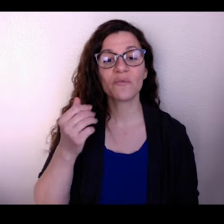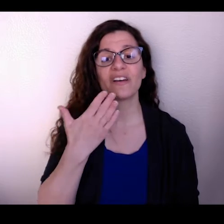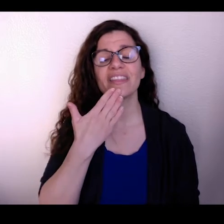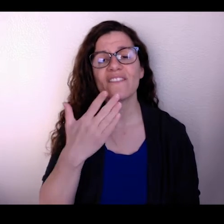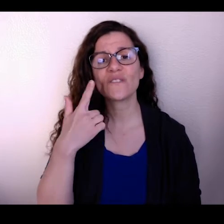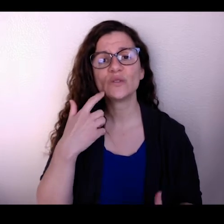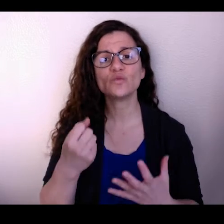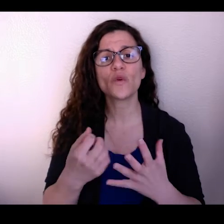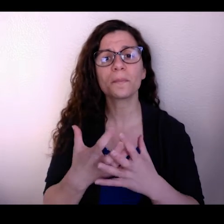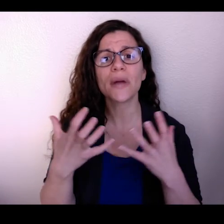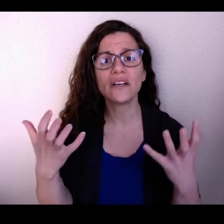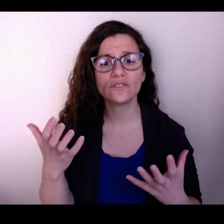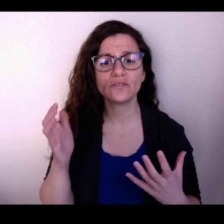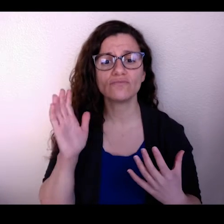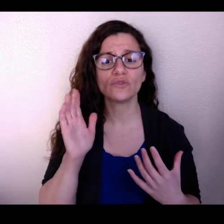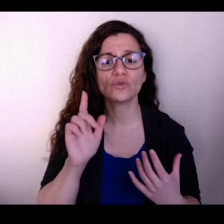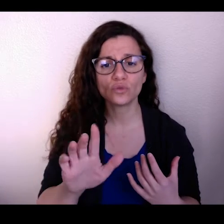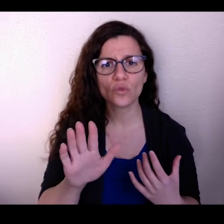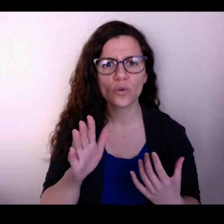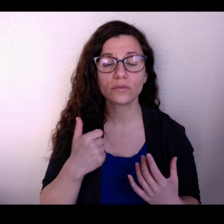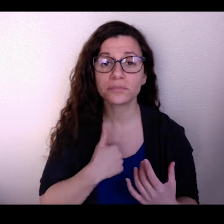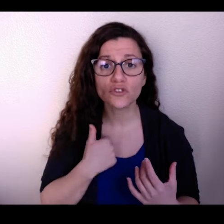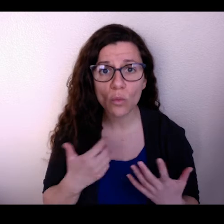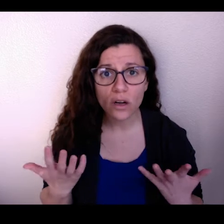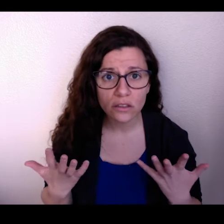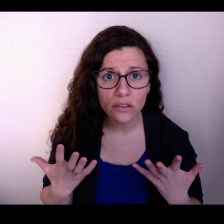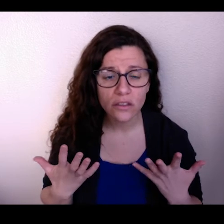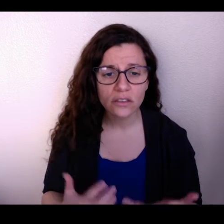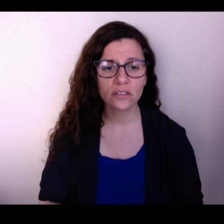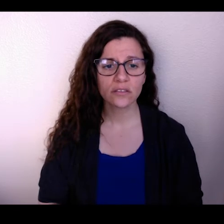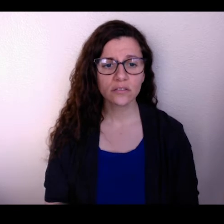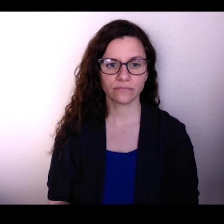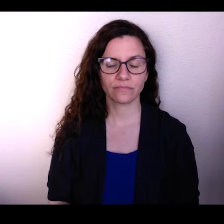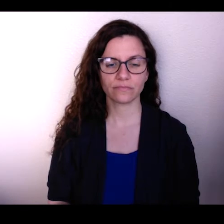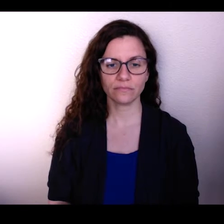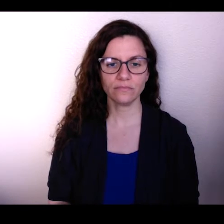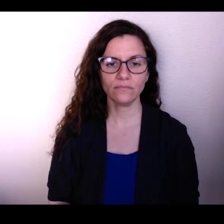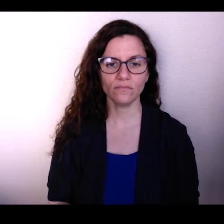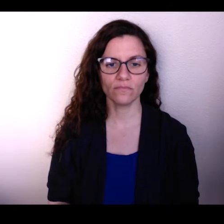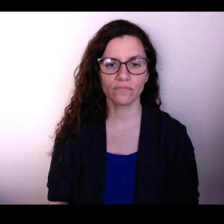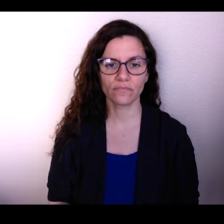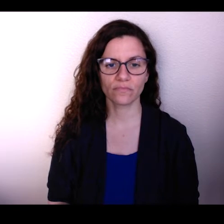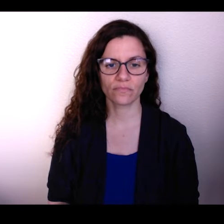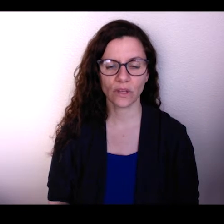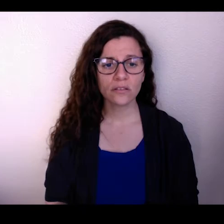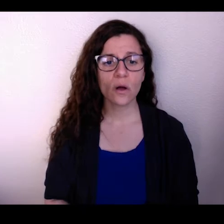Yeah. Well, thank you so much for your. I'm sorry, what?